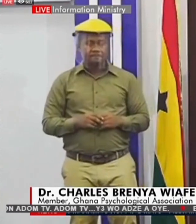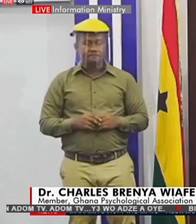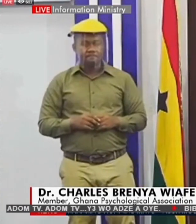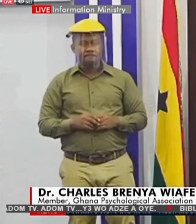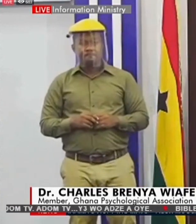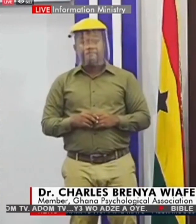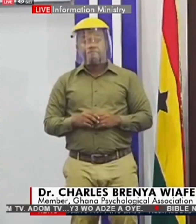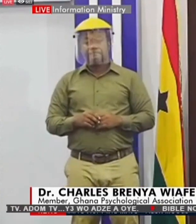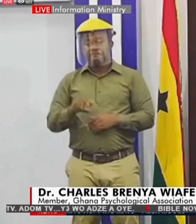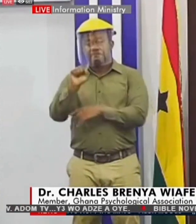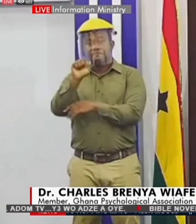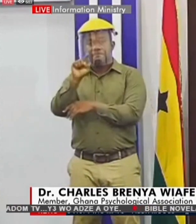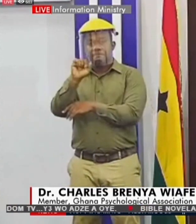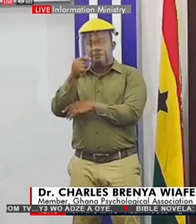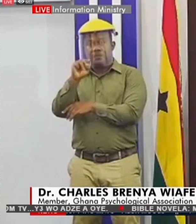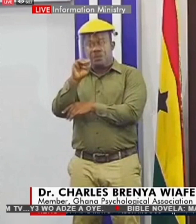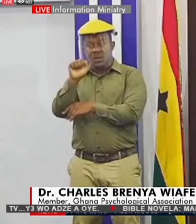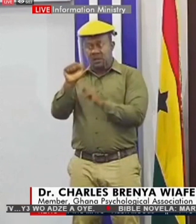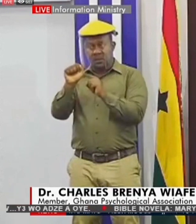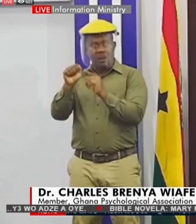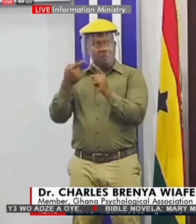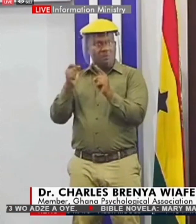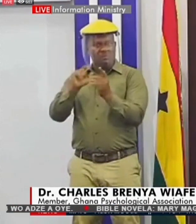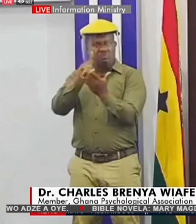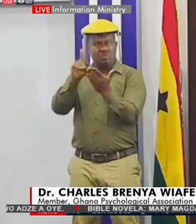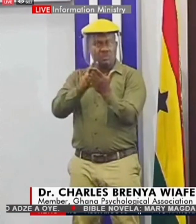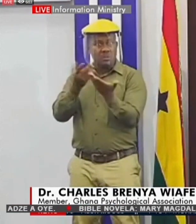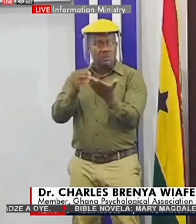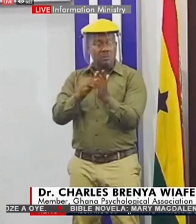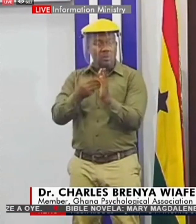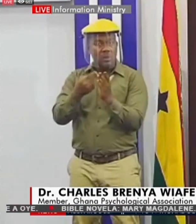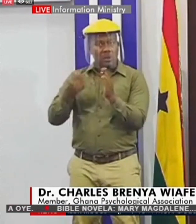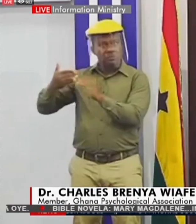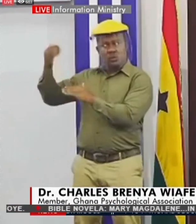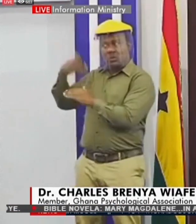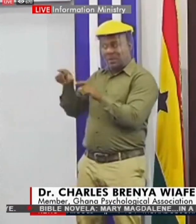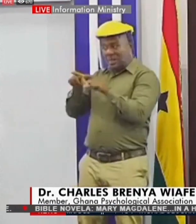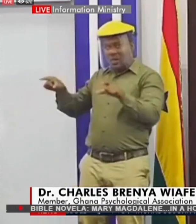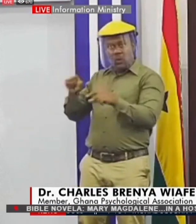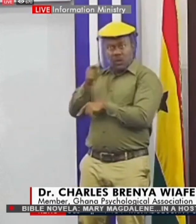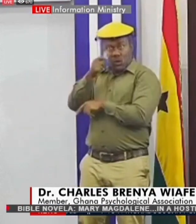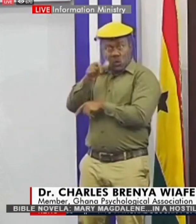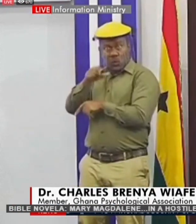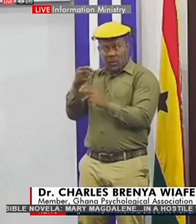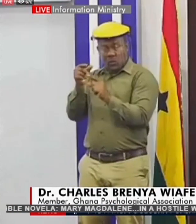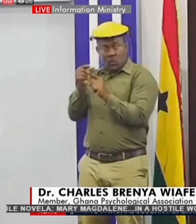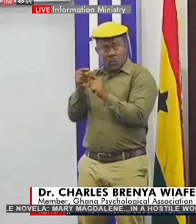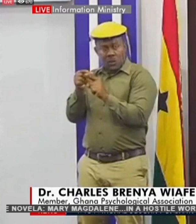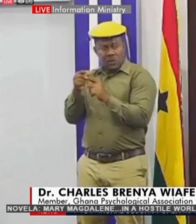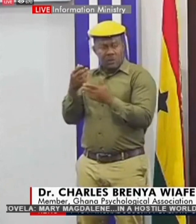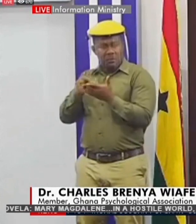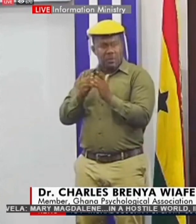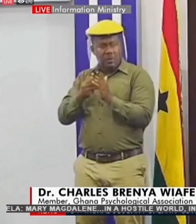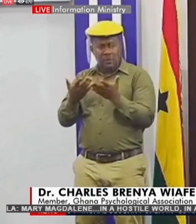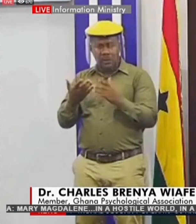Stigma, is a Greek word that originally, and if we understand the origin, maybe we'll know why. It came out of a mark, a deep mark,